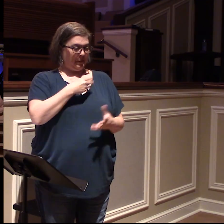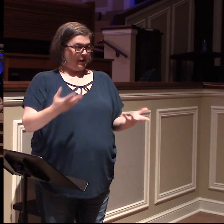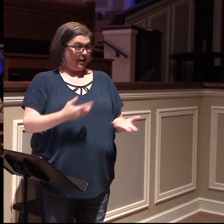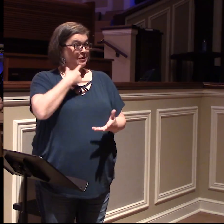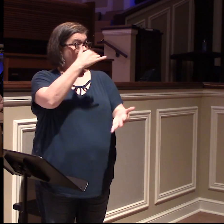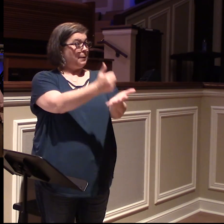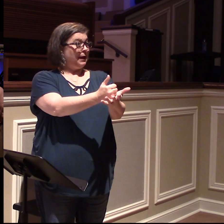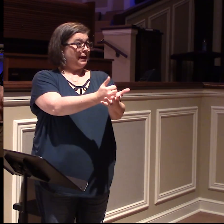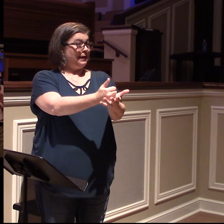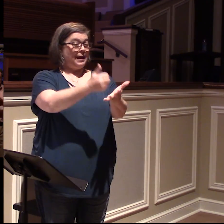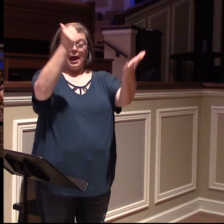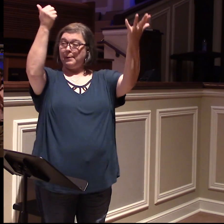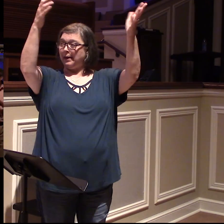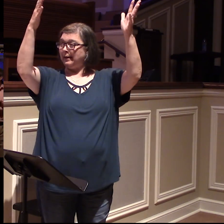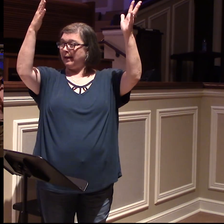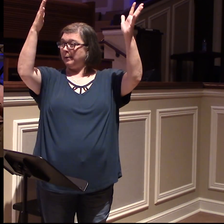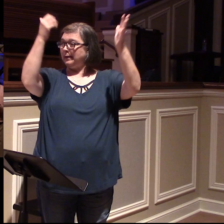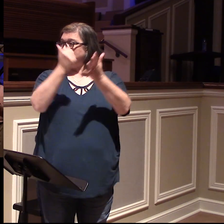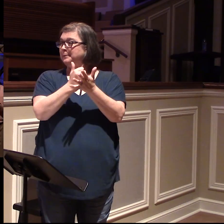say amen? Amen. Amen.